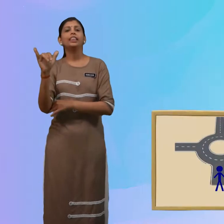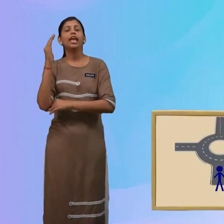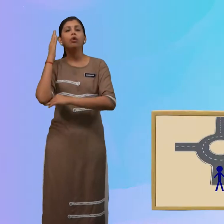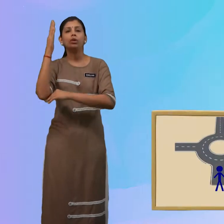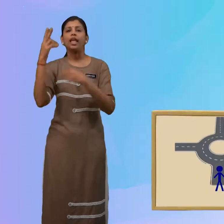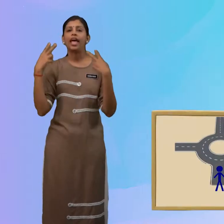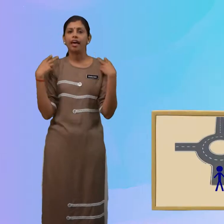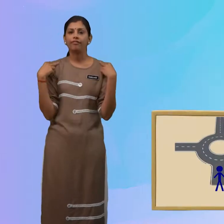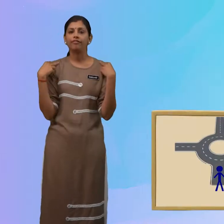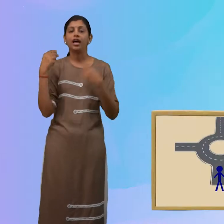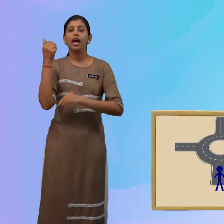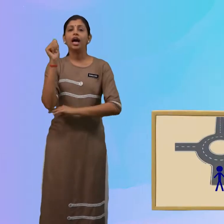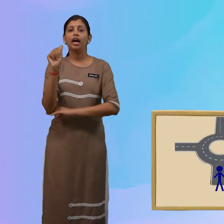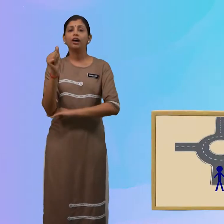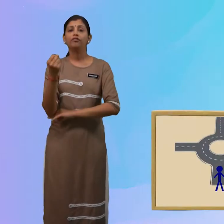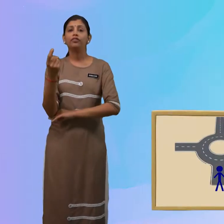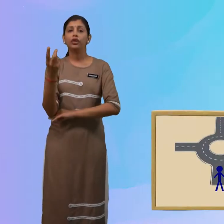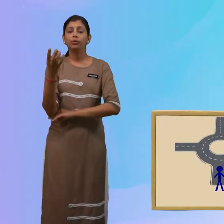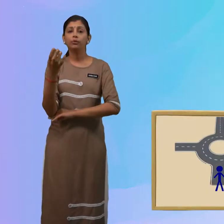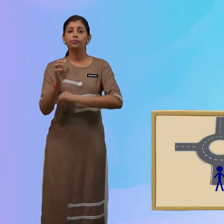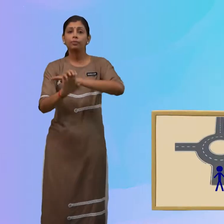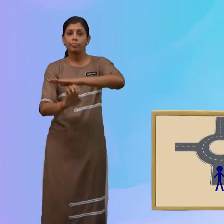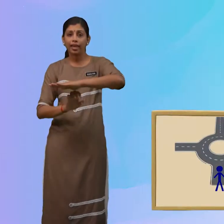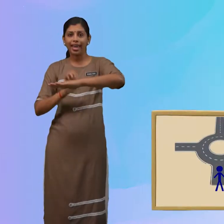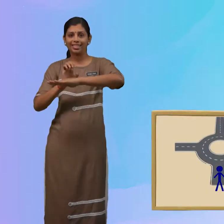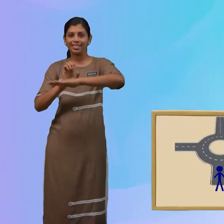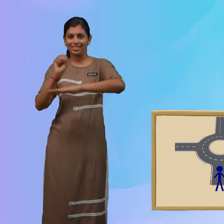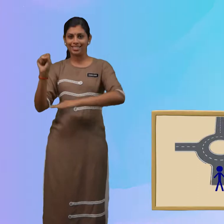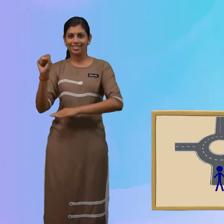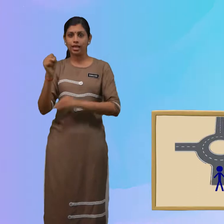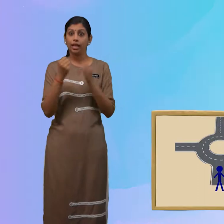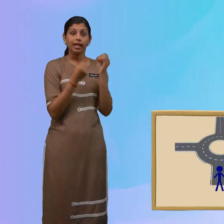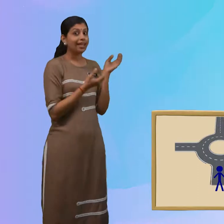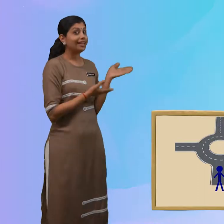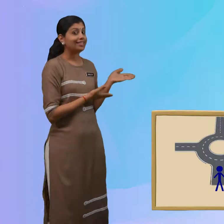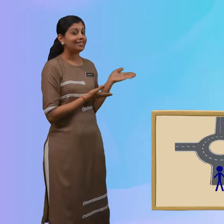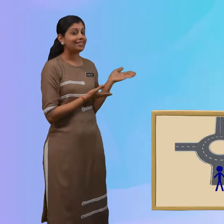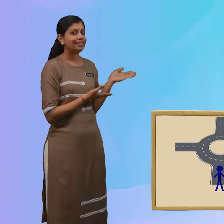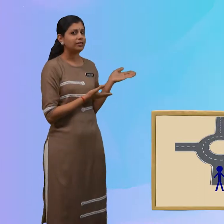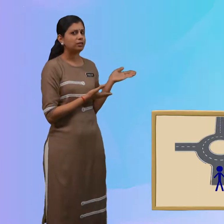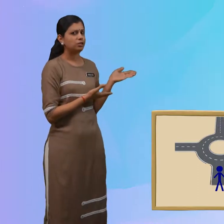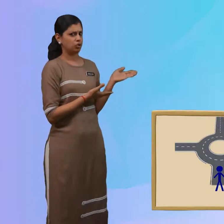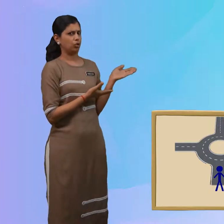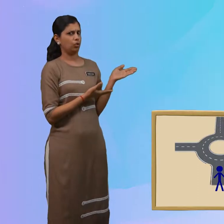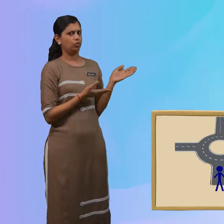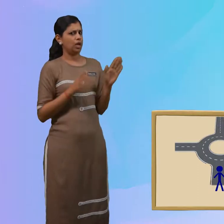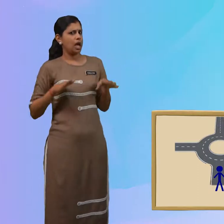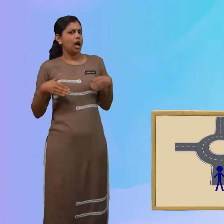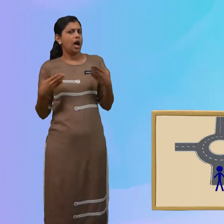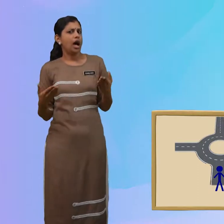they will have a few exits like this. So, how